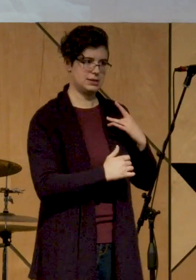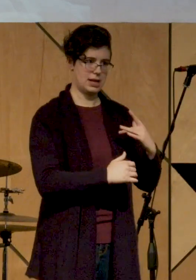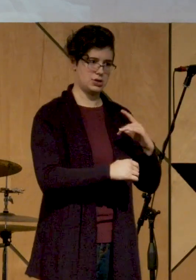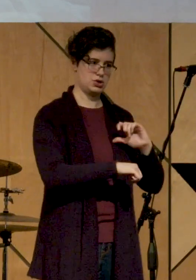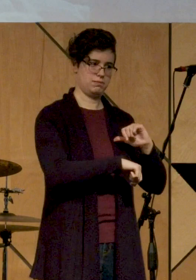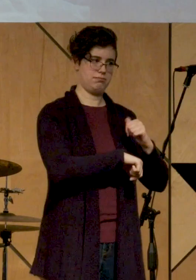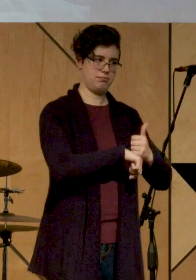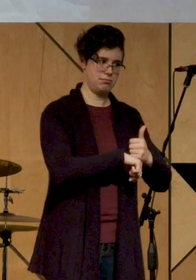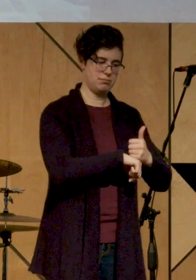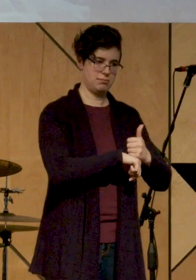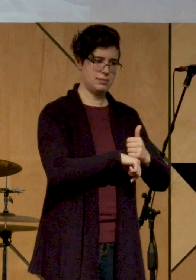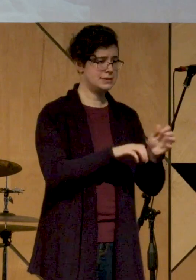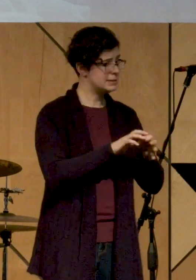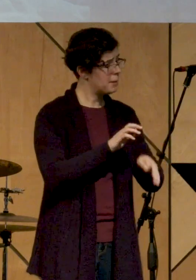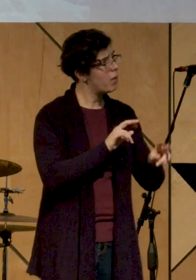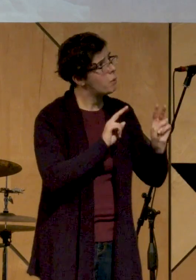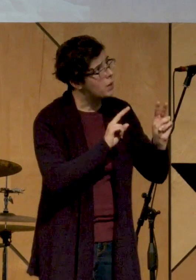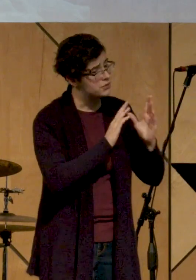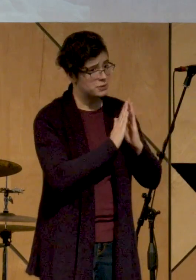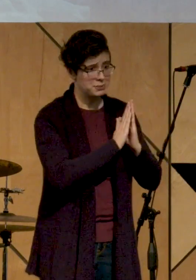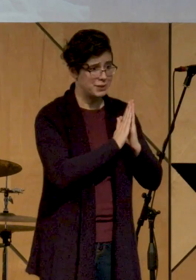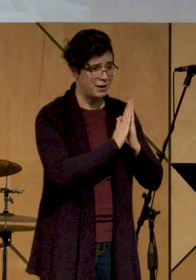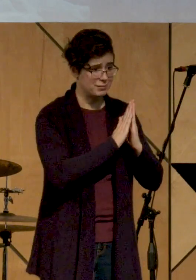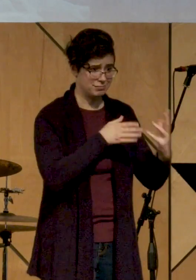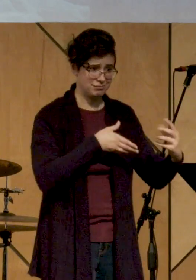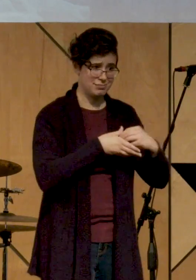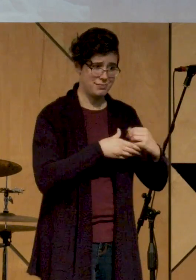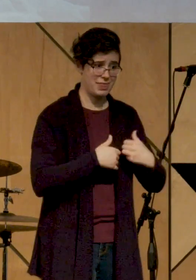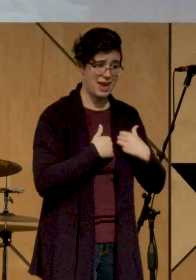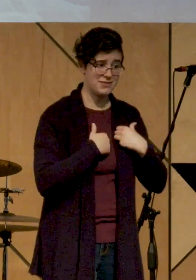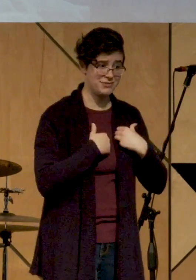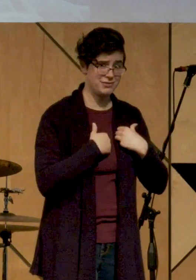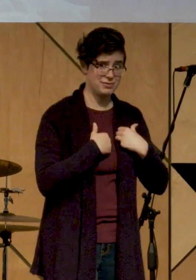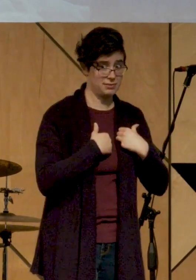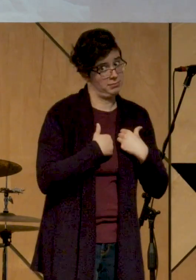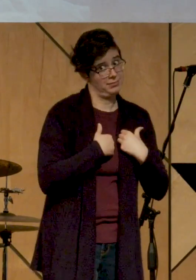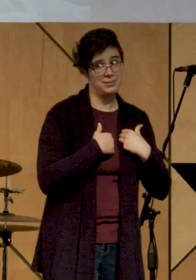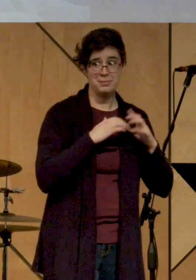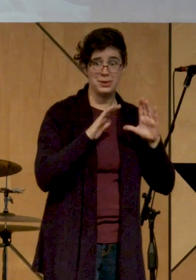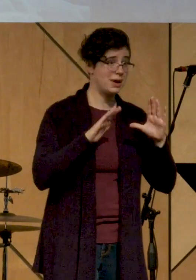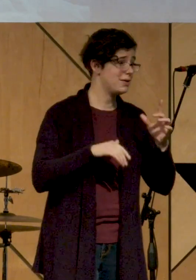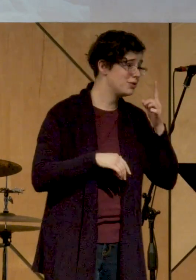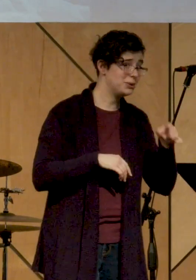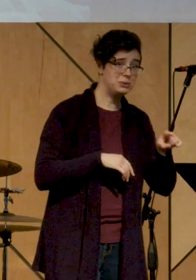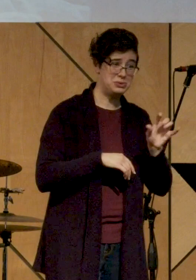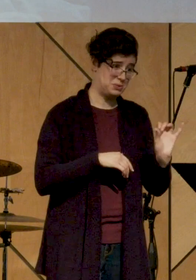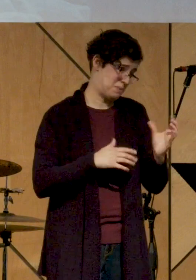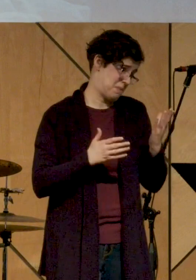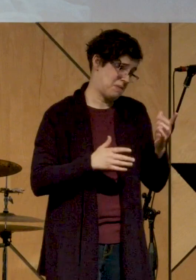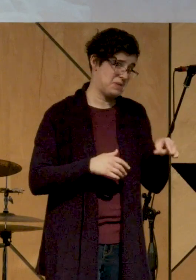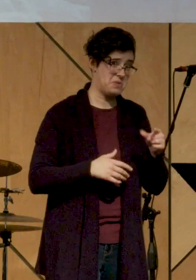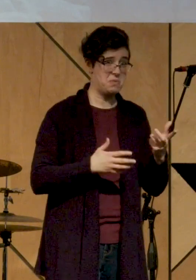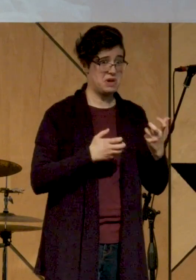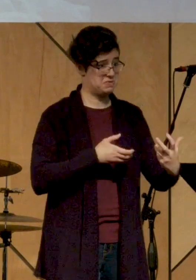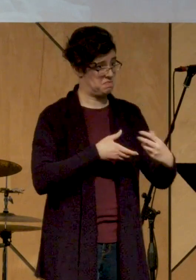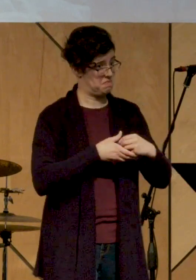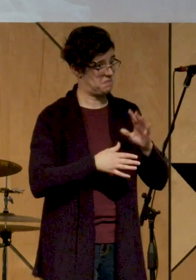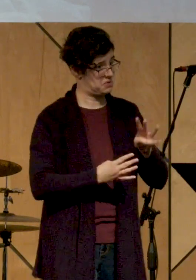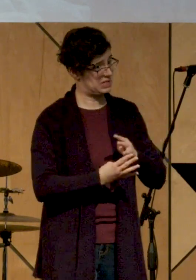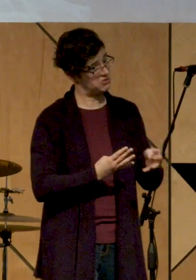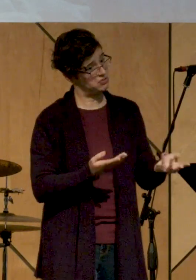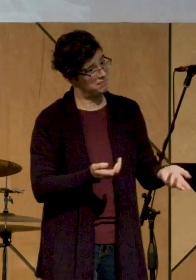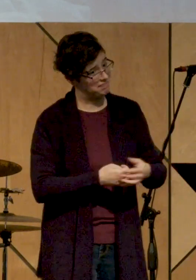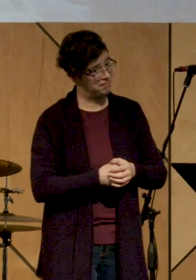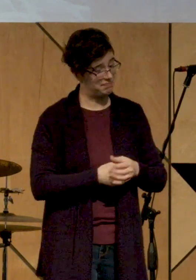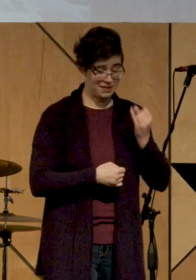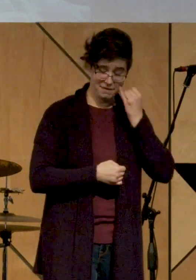part of his life. And it's a great way for anyone to make watchfulness part of their prayer life. Maybe it's something that you want to start doing. If